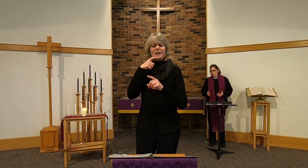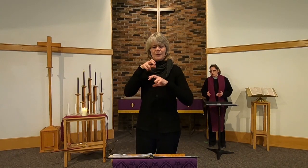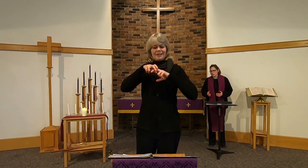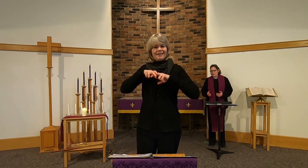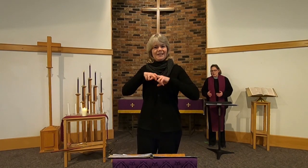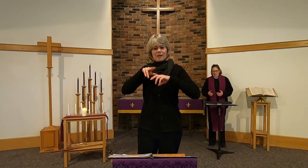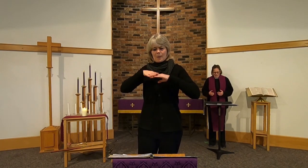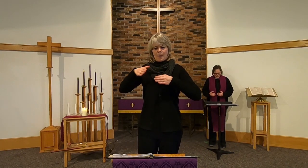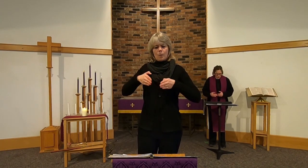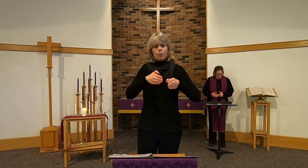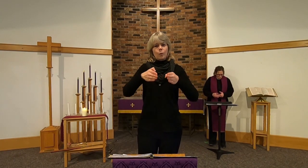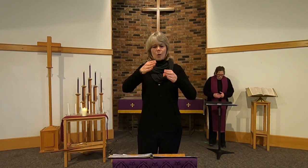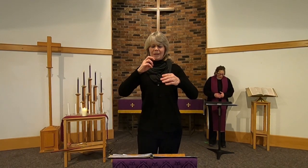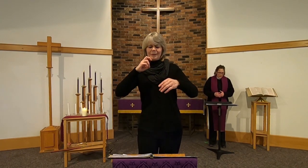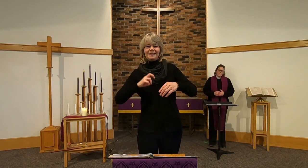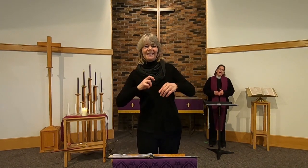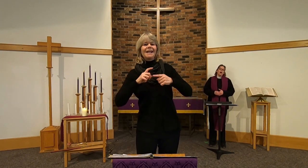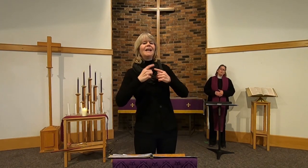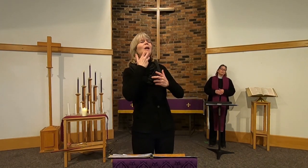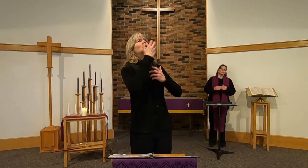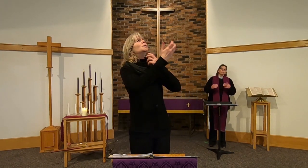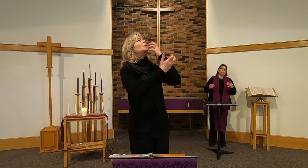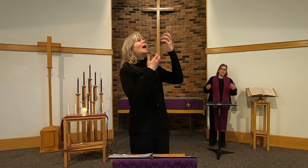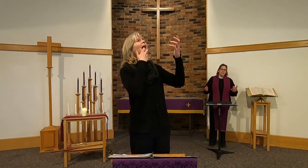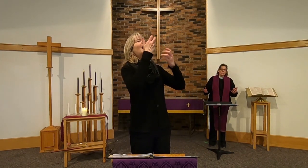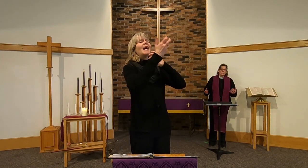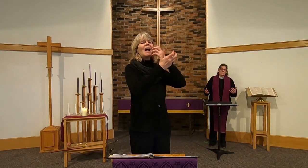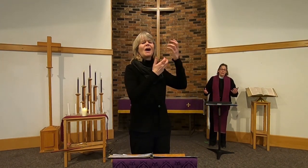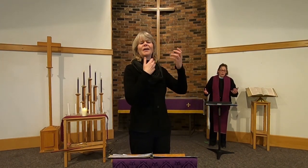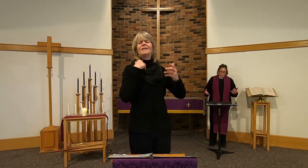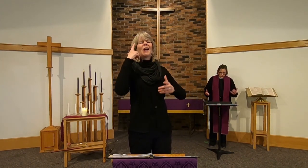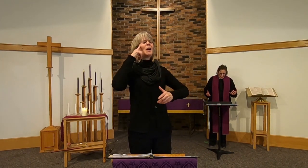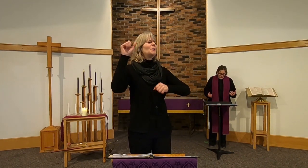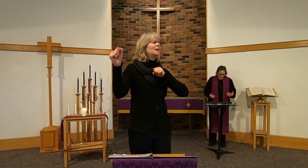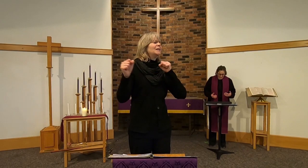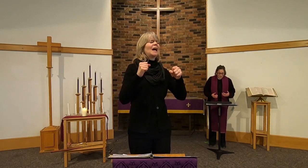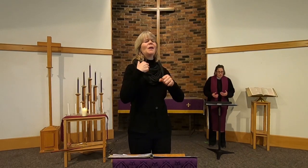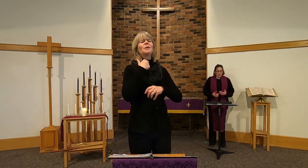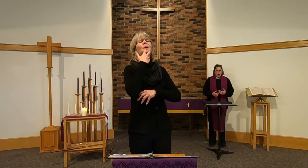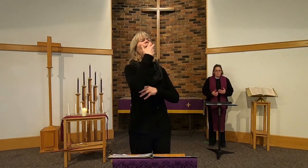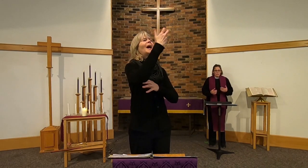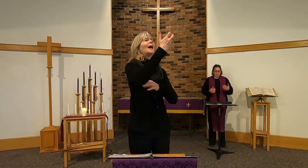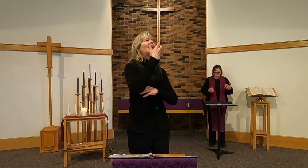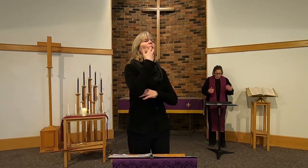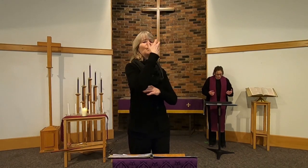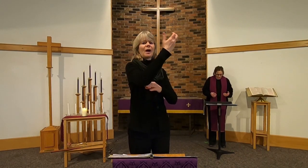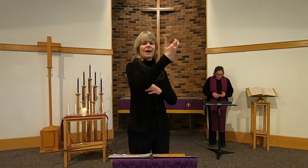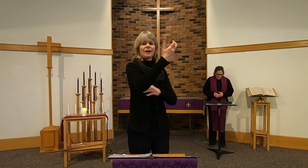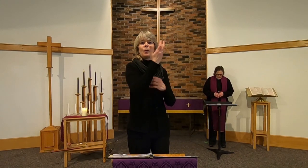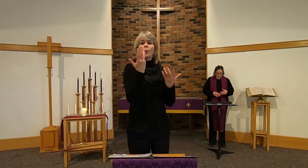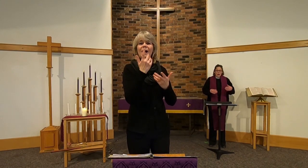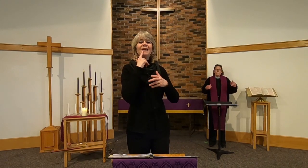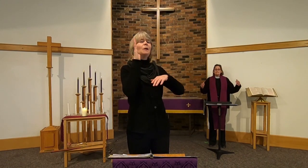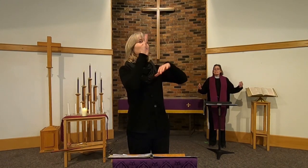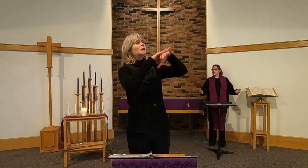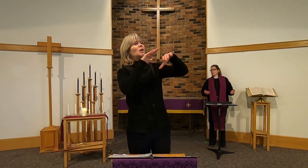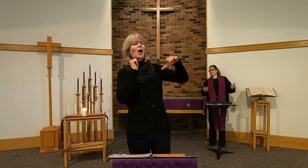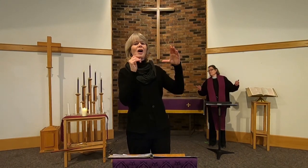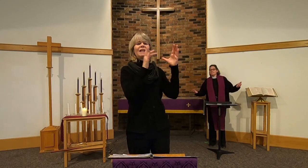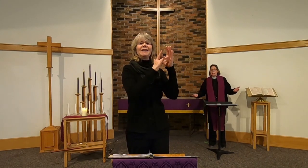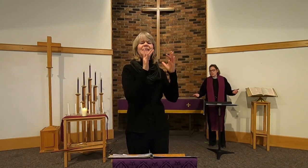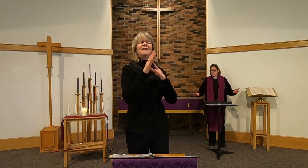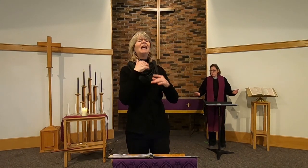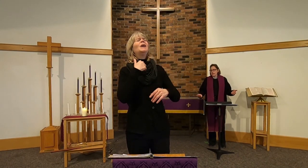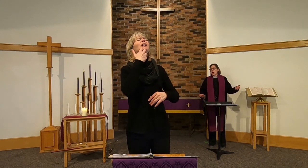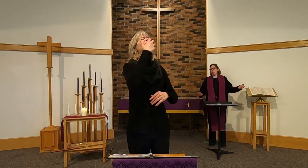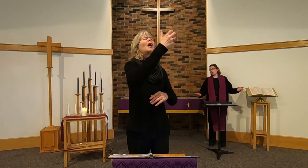of the road. And he was crying out very loudly. He was calling Jesus, "Son